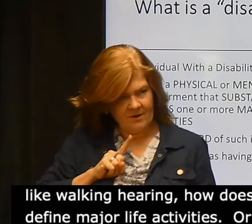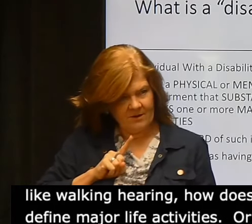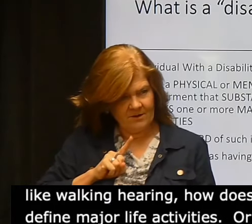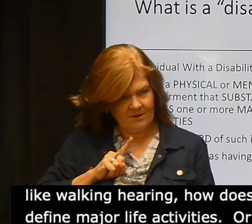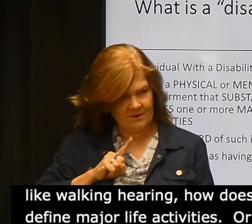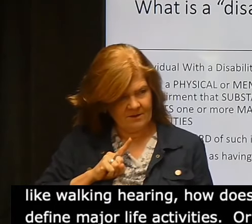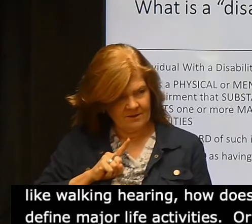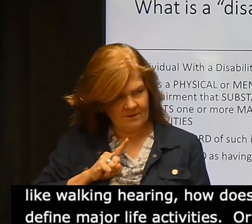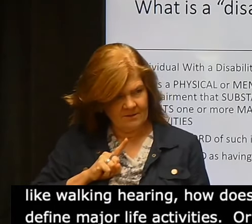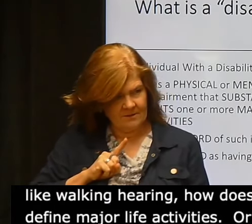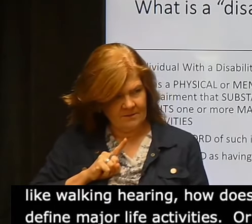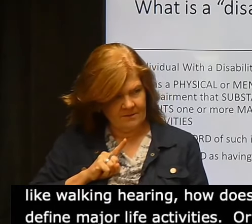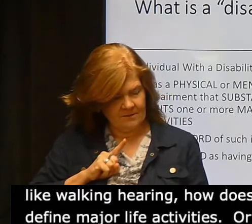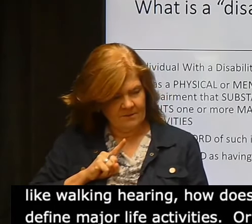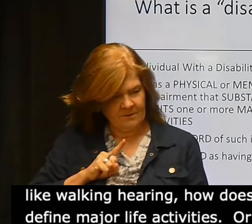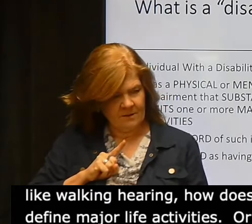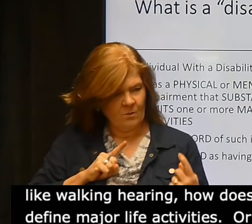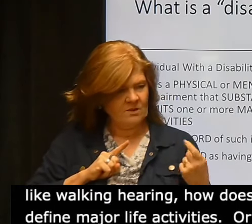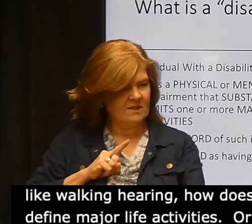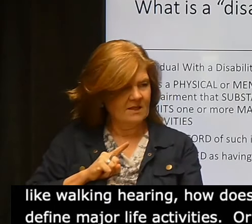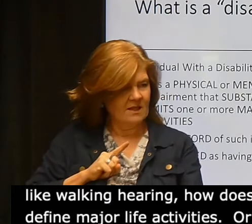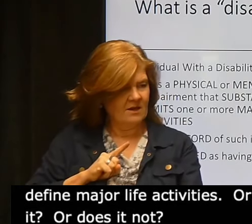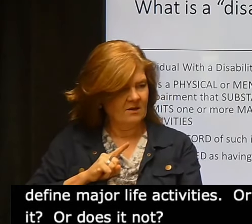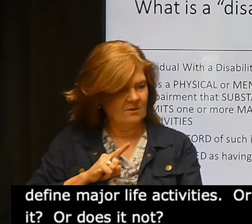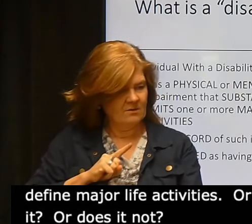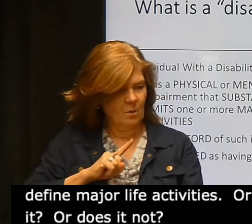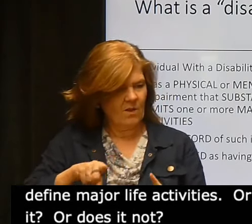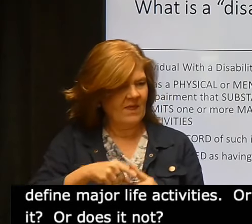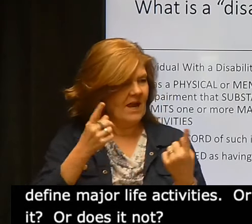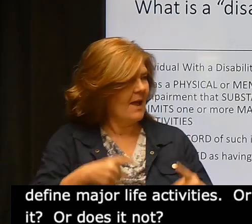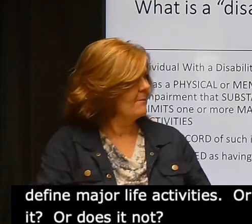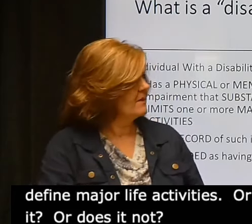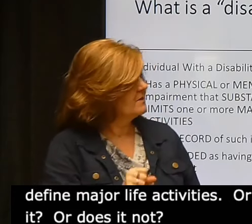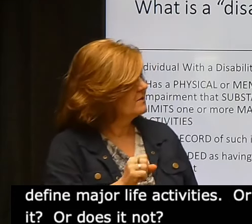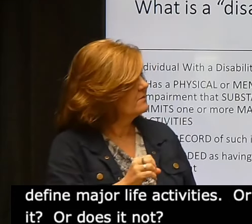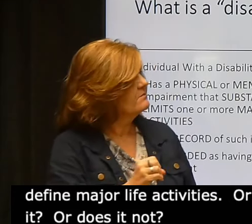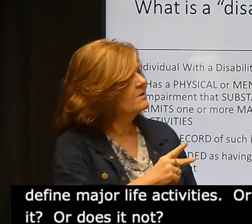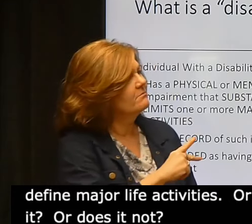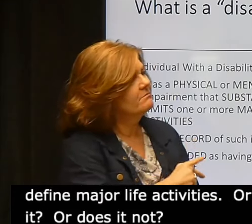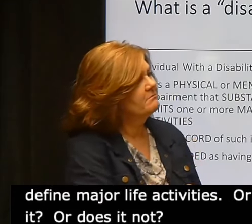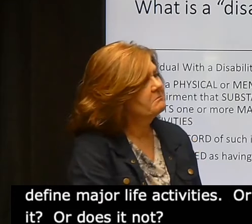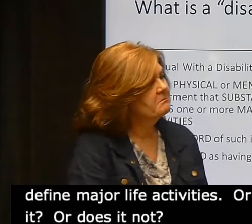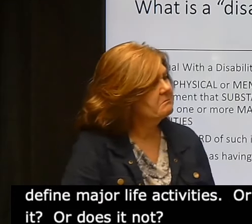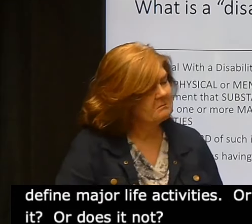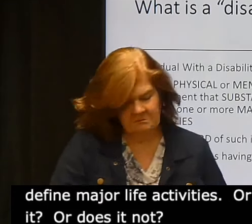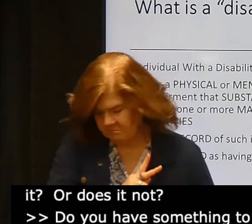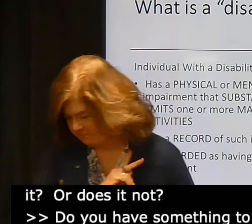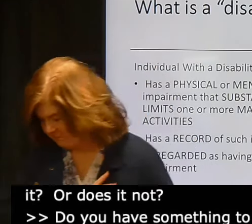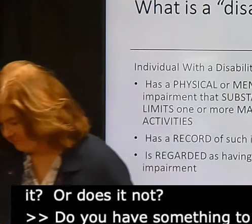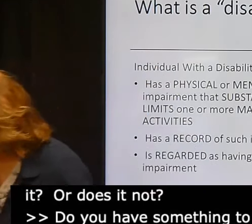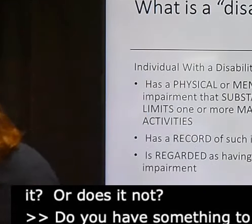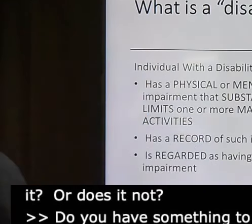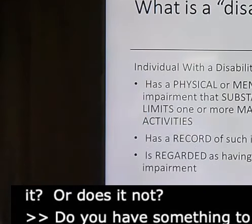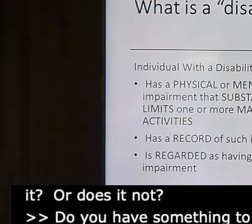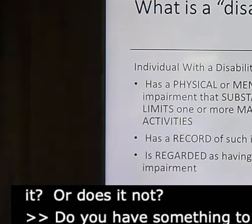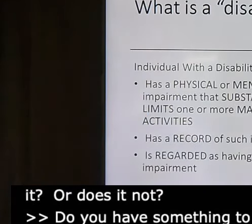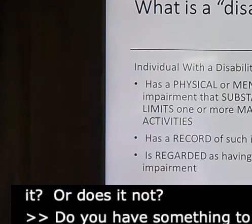if one of the interpreters could come up onto the stage or sit there, or does that make sense?